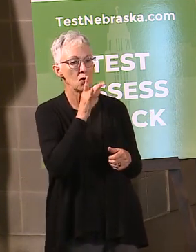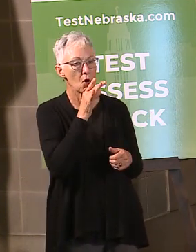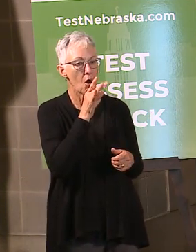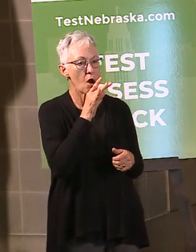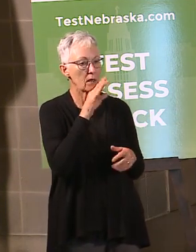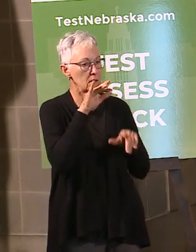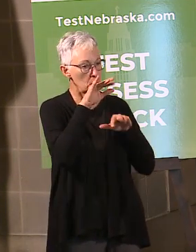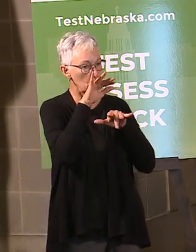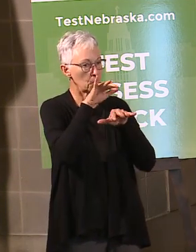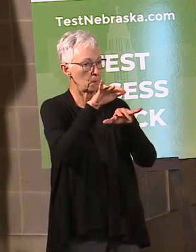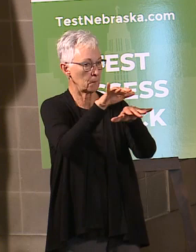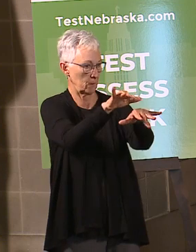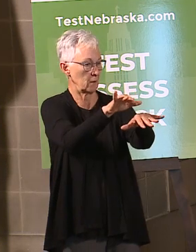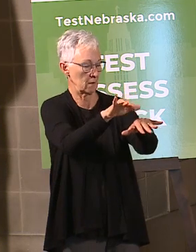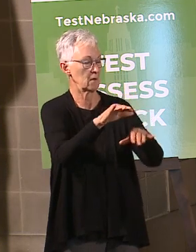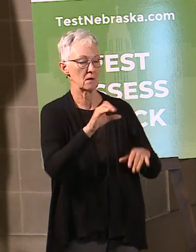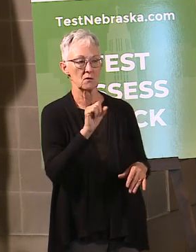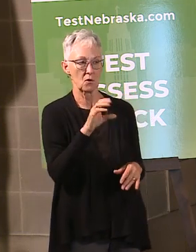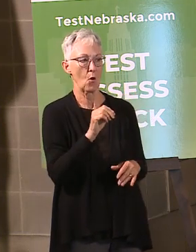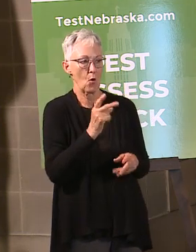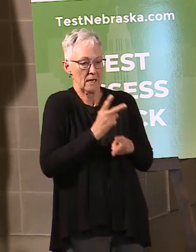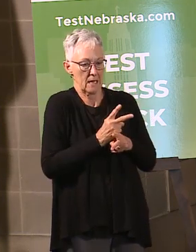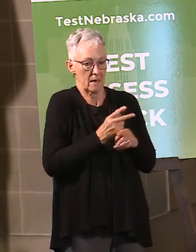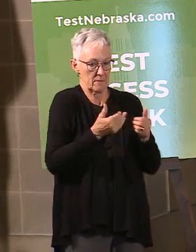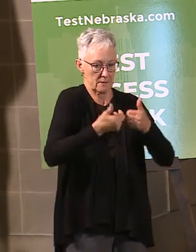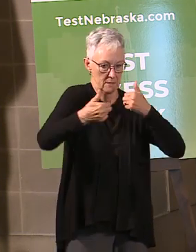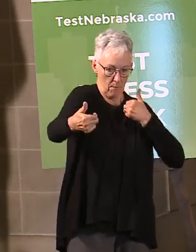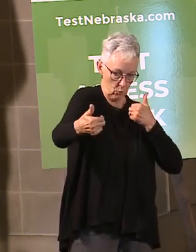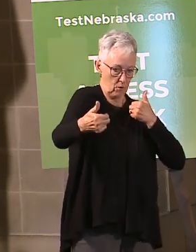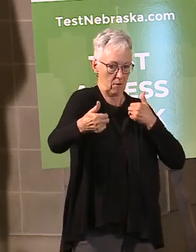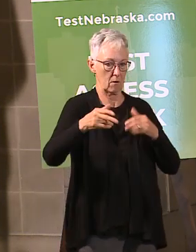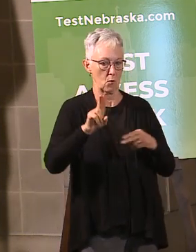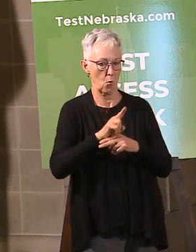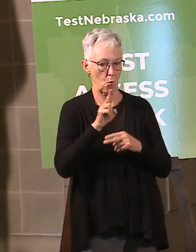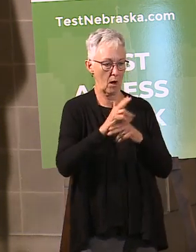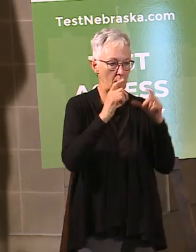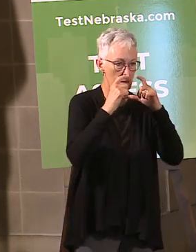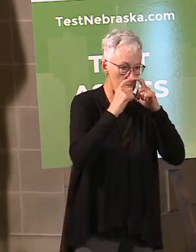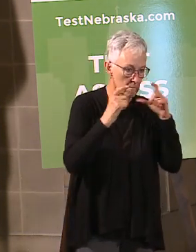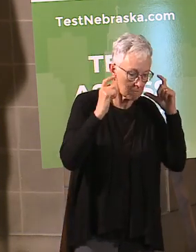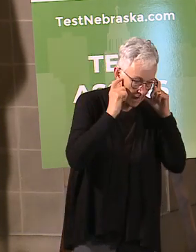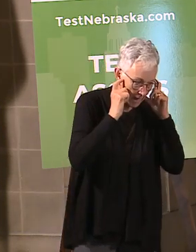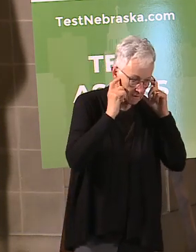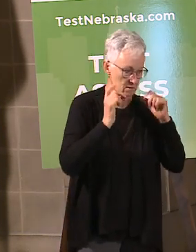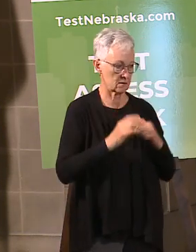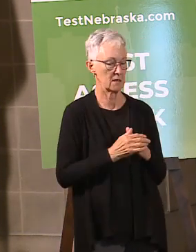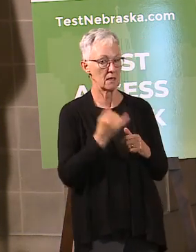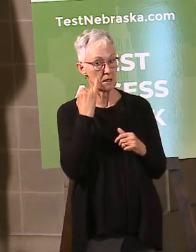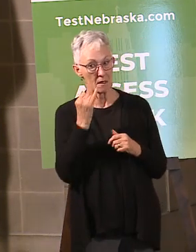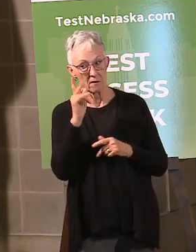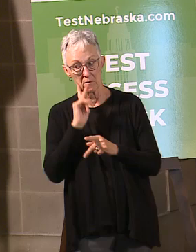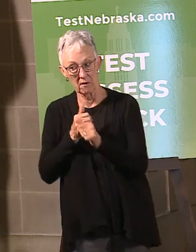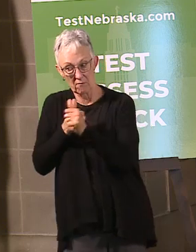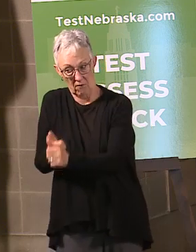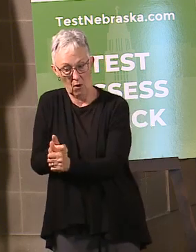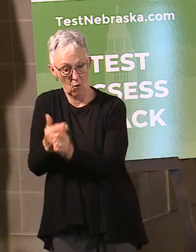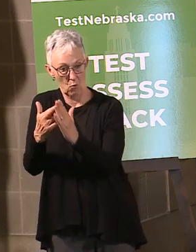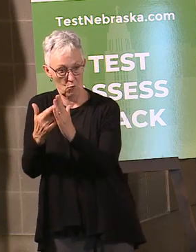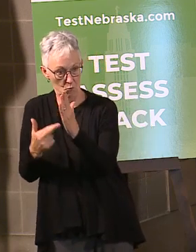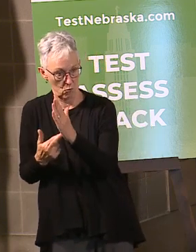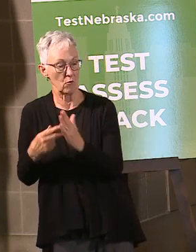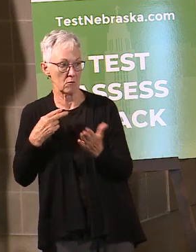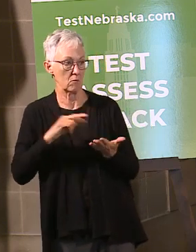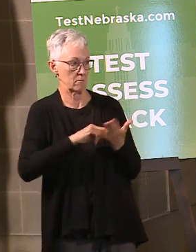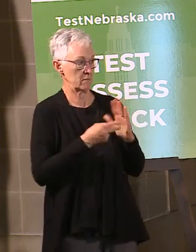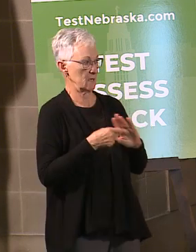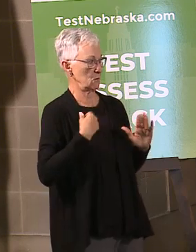people, wearing a mask, those are kind of things that will help us continue to be able to loosen restrictions by following the rules that we've set out there to be able to